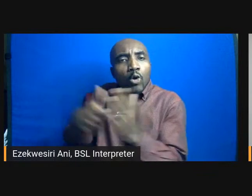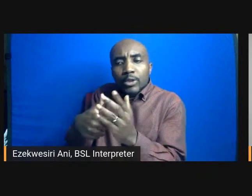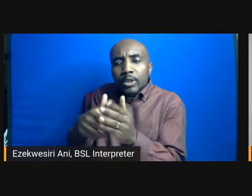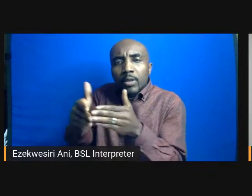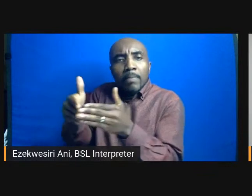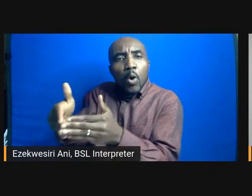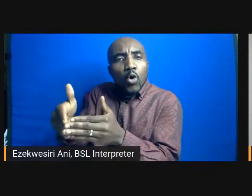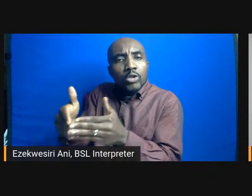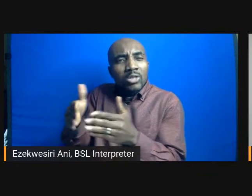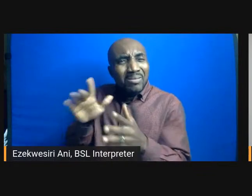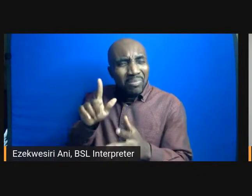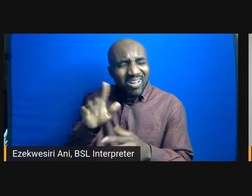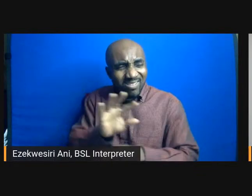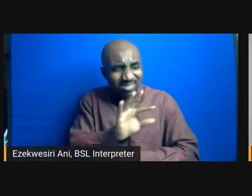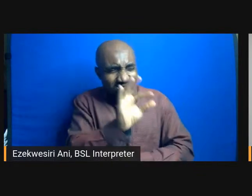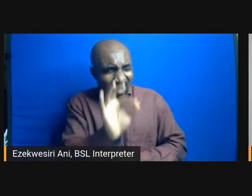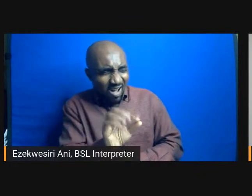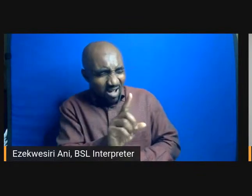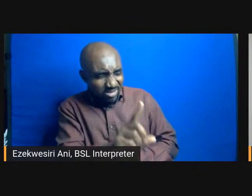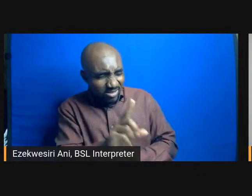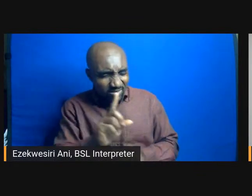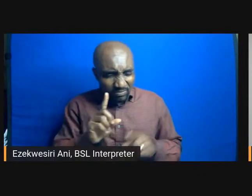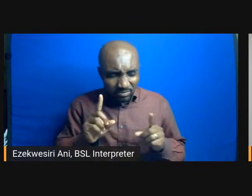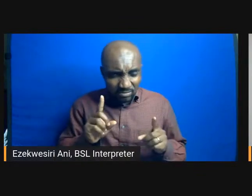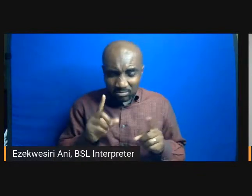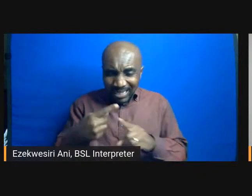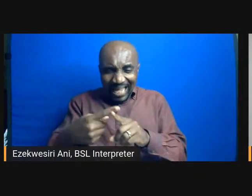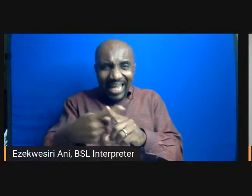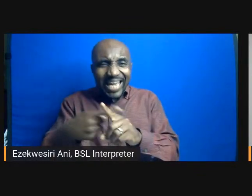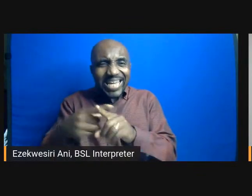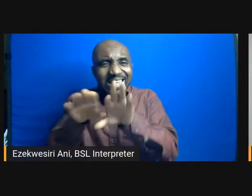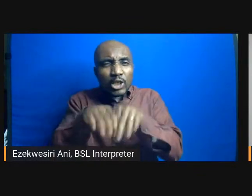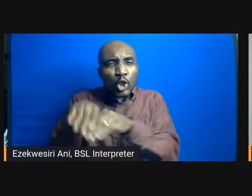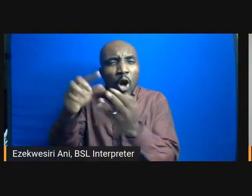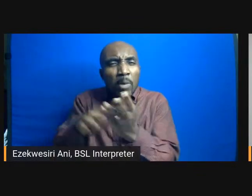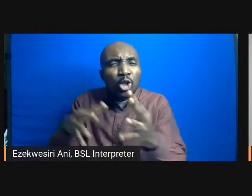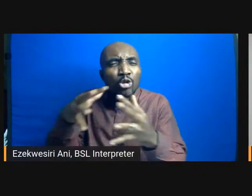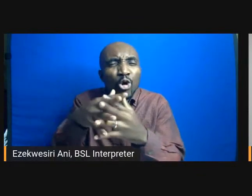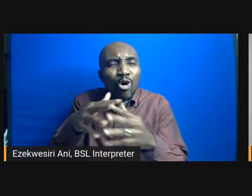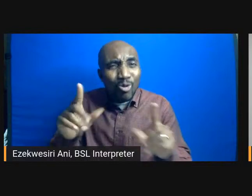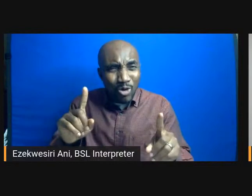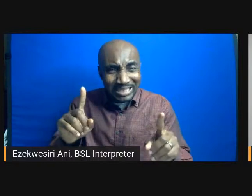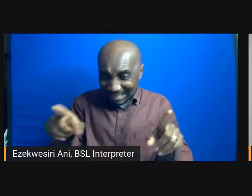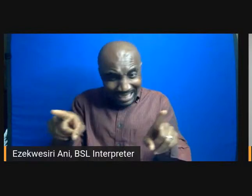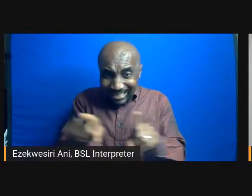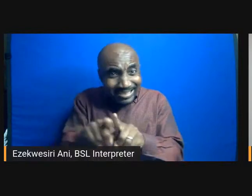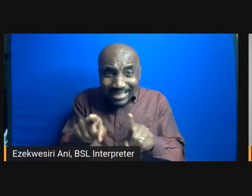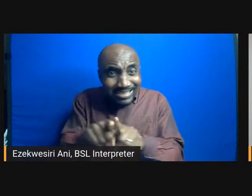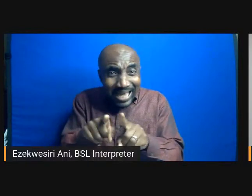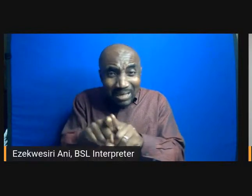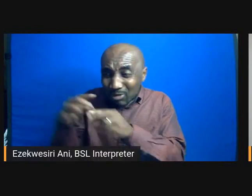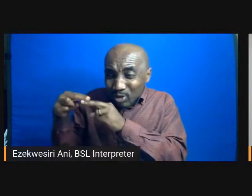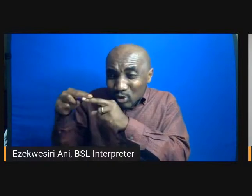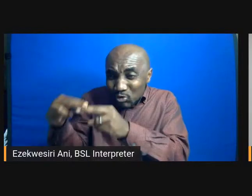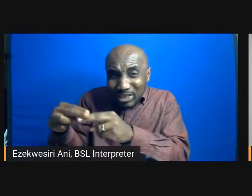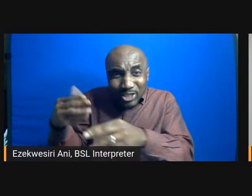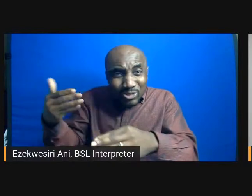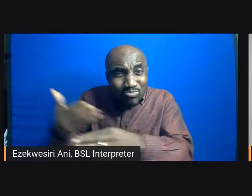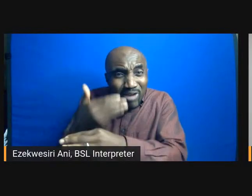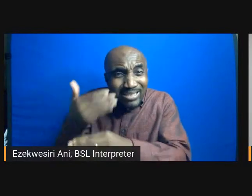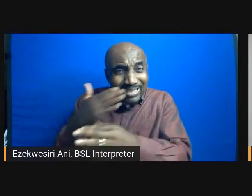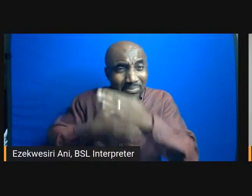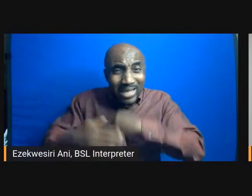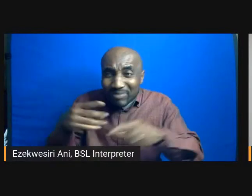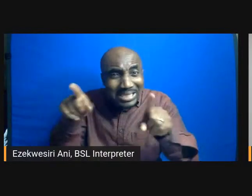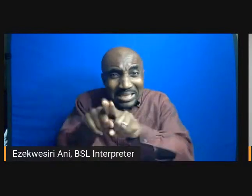be asked, what is English common law if not a set of agreed traditions, practices, and